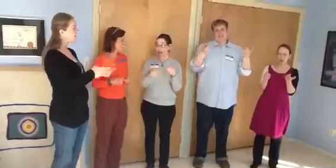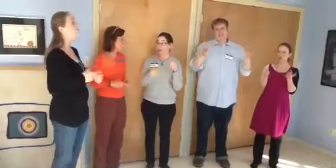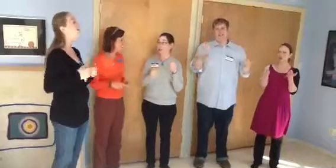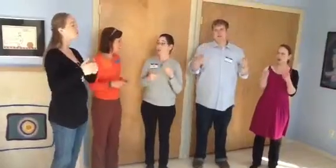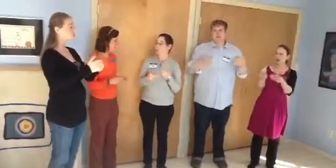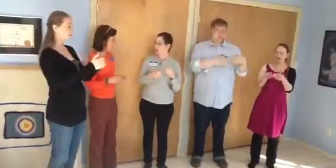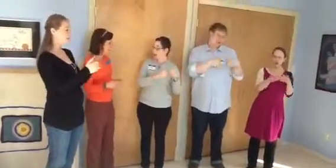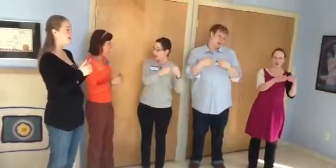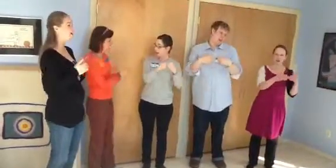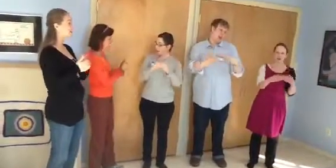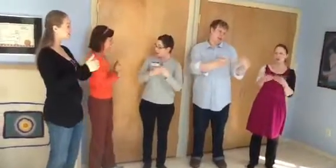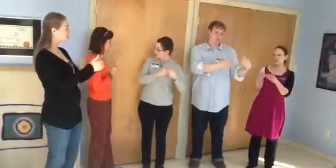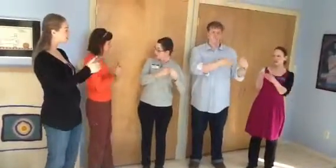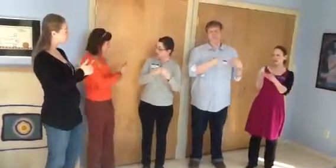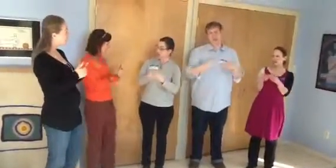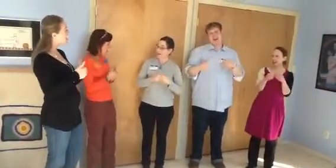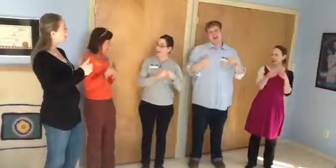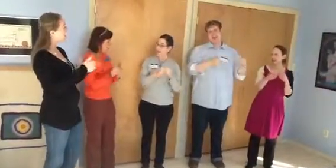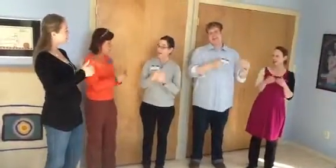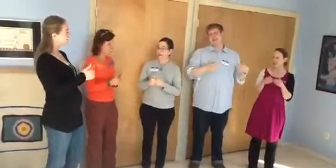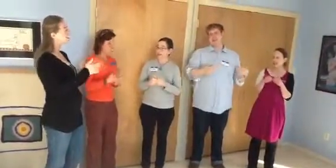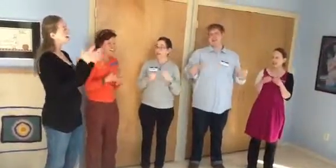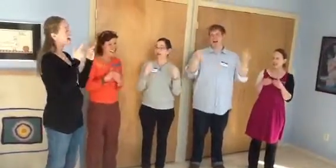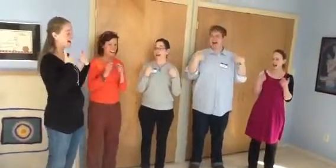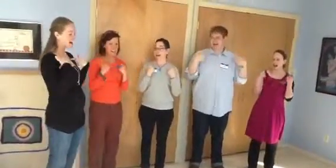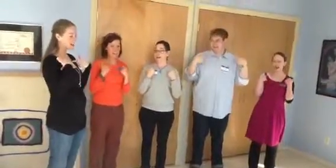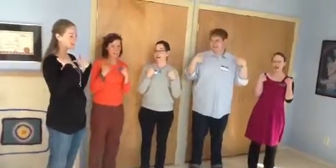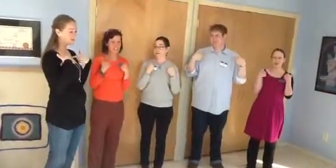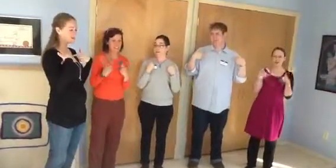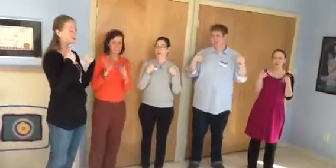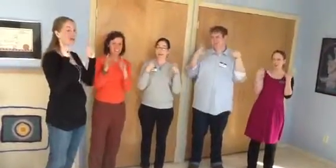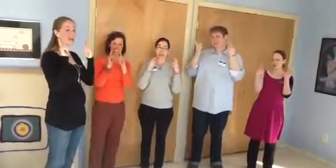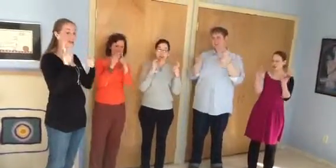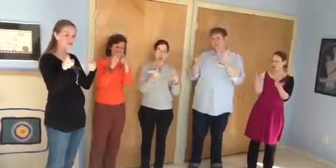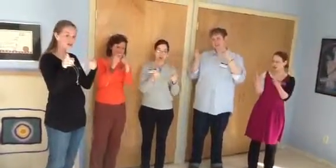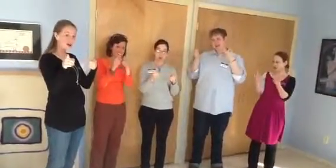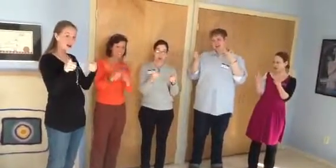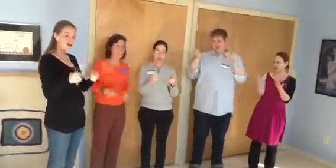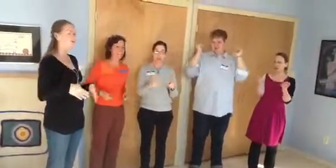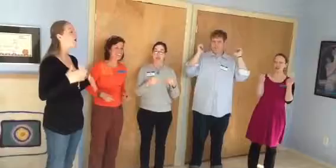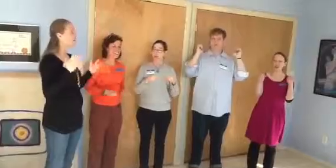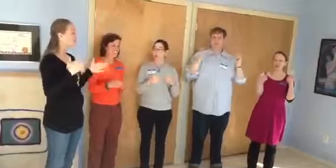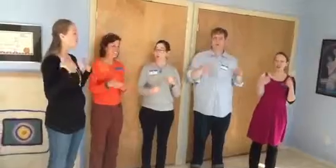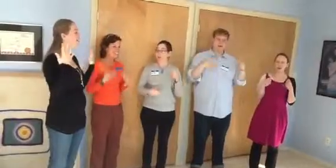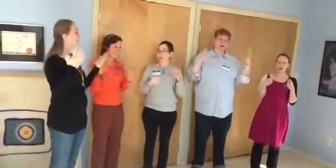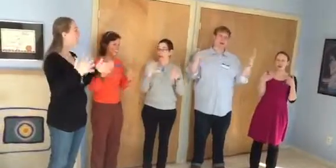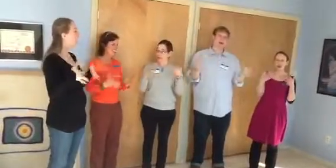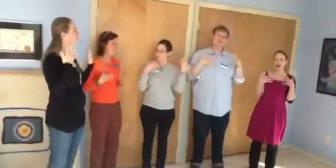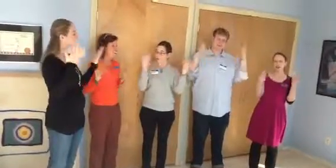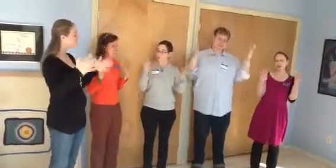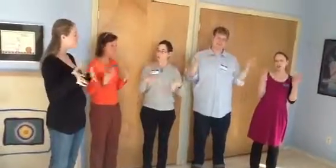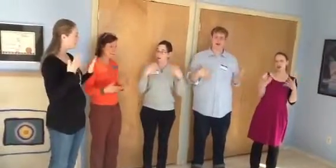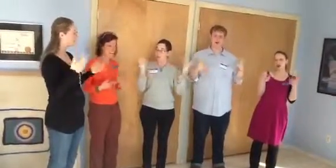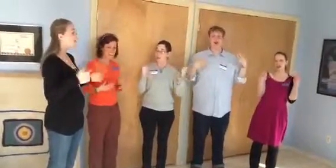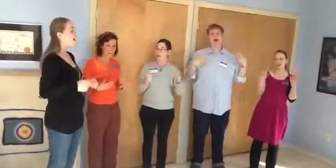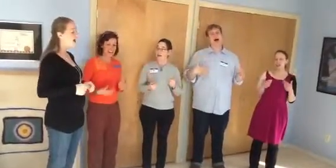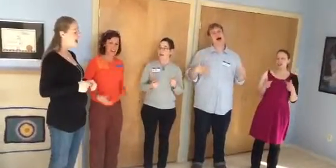here, we are all together. I am here and you are here, we're gonna have some fun.